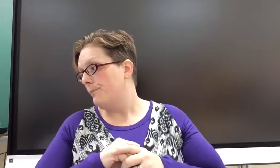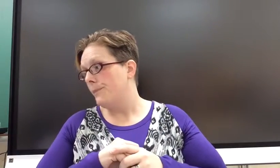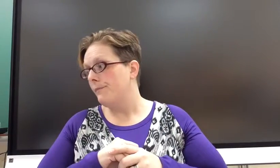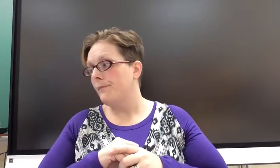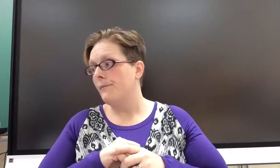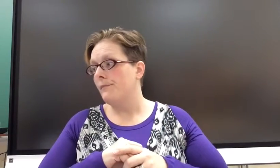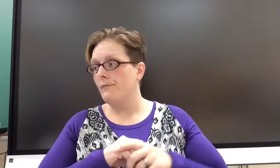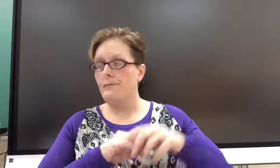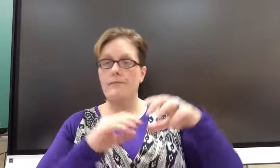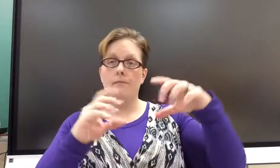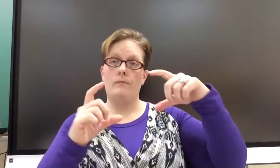other things.